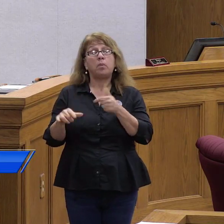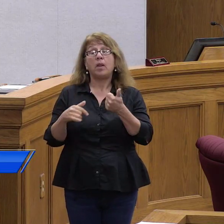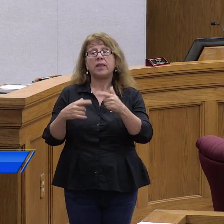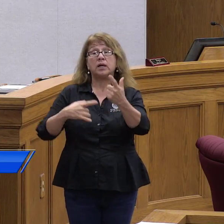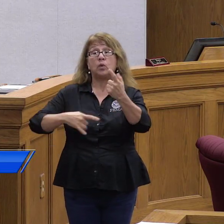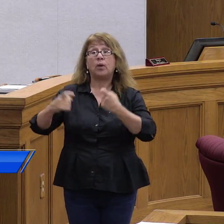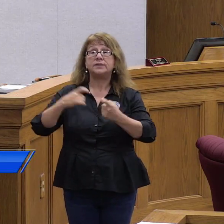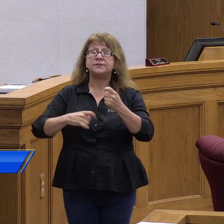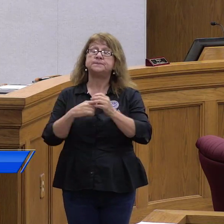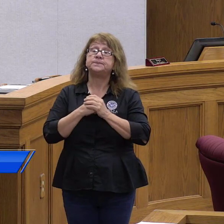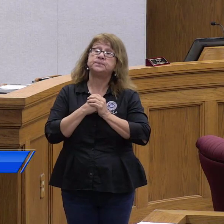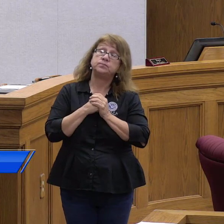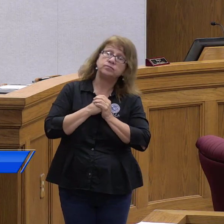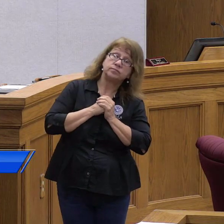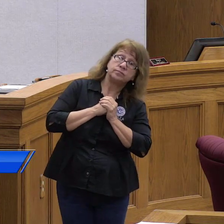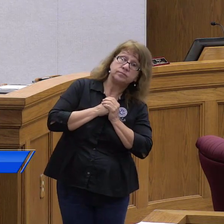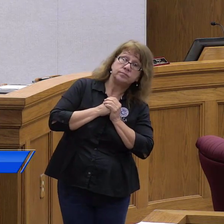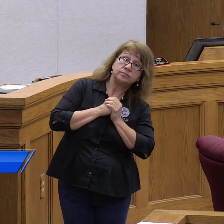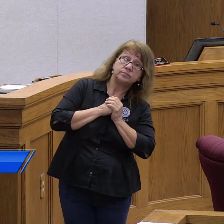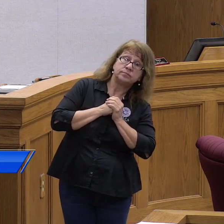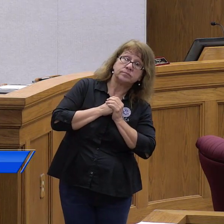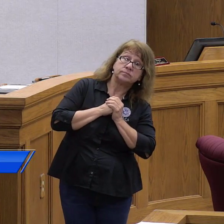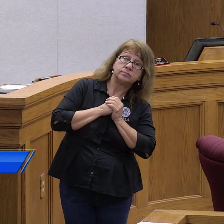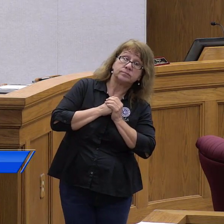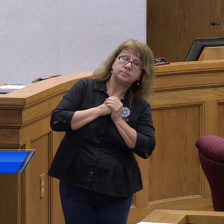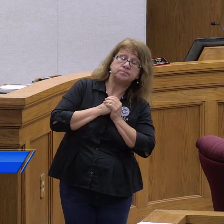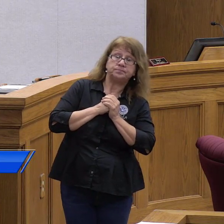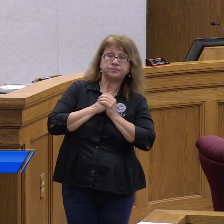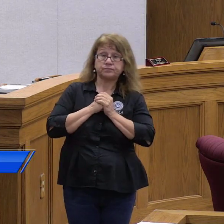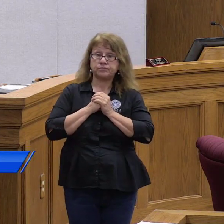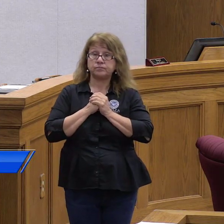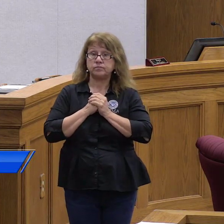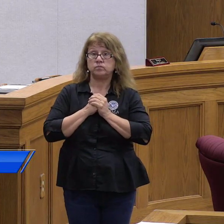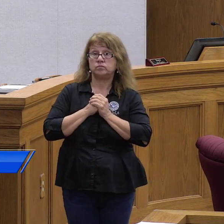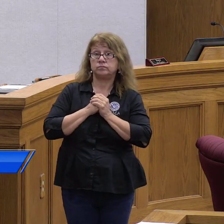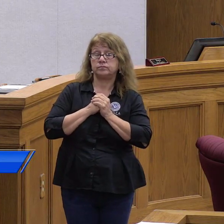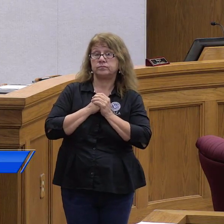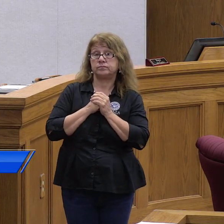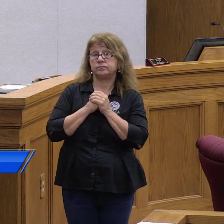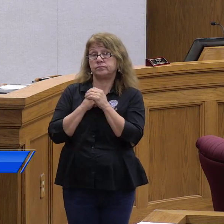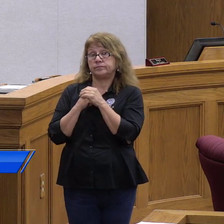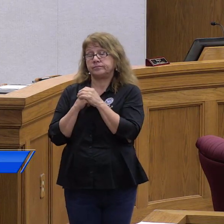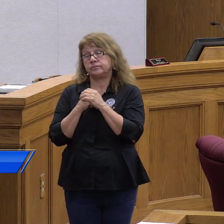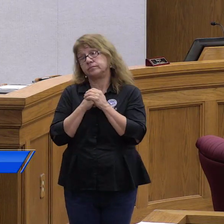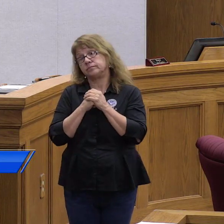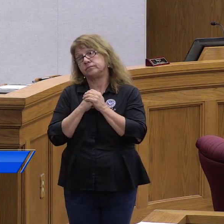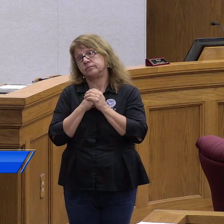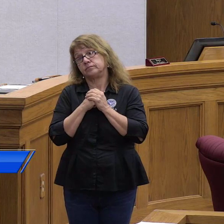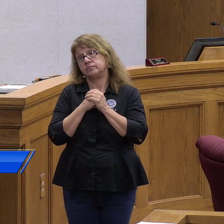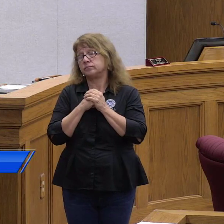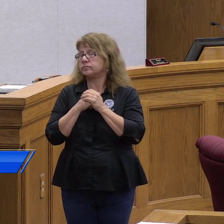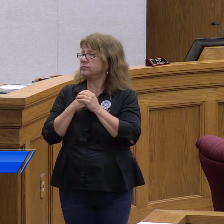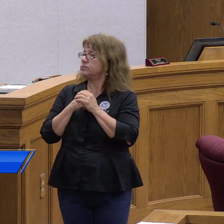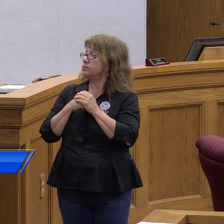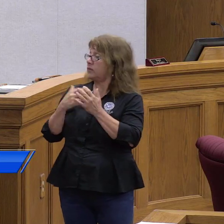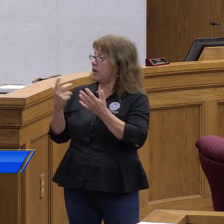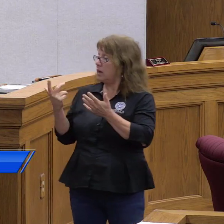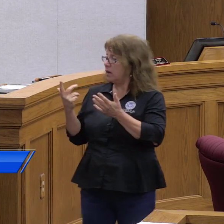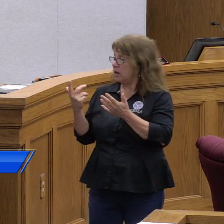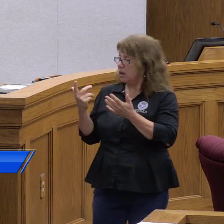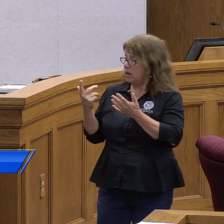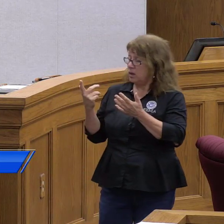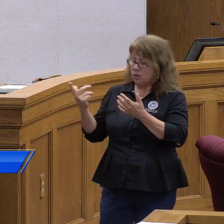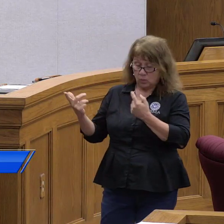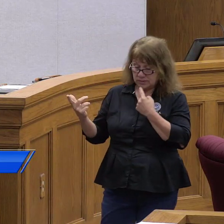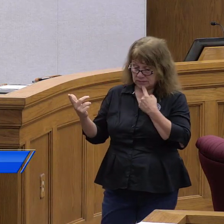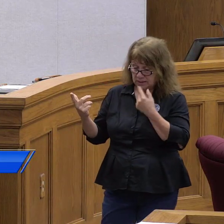any questions. I just wanted to ask if you have anything to say to people who are just basically saying, I can't